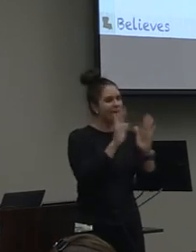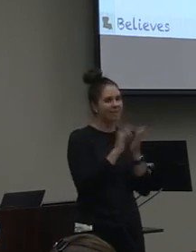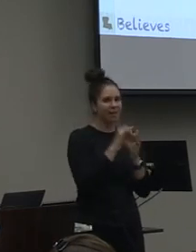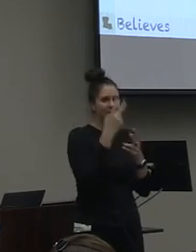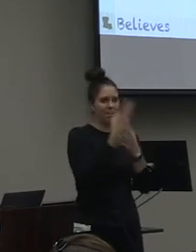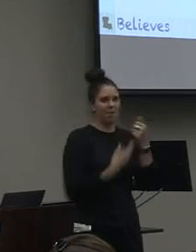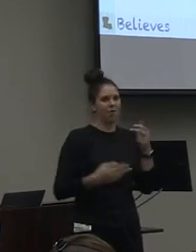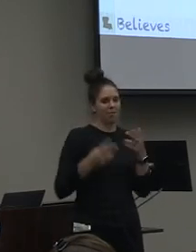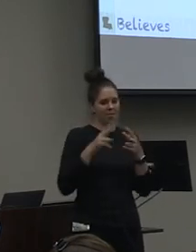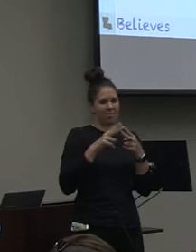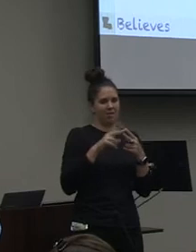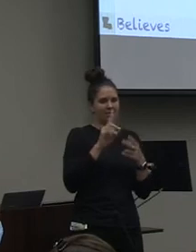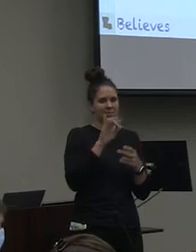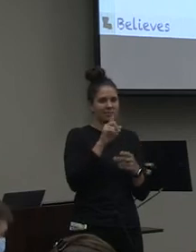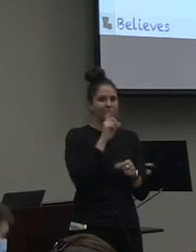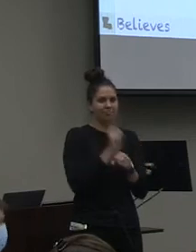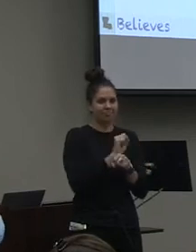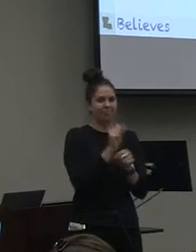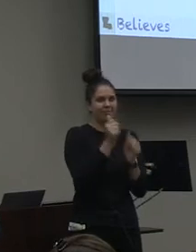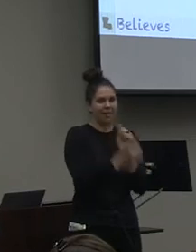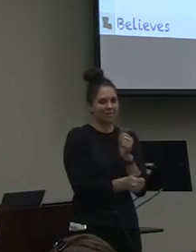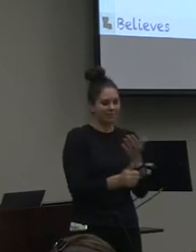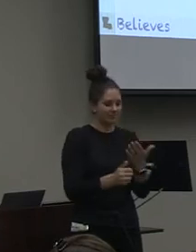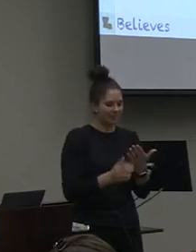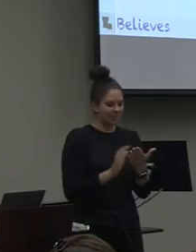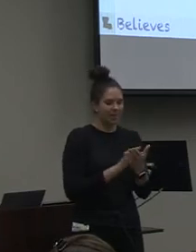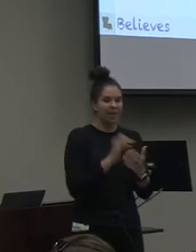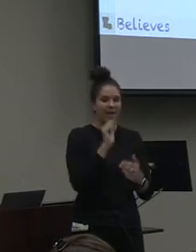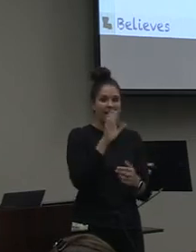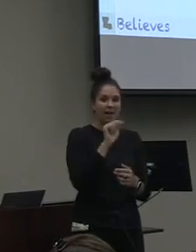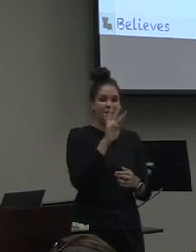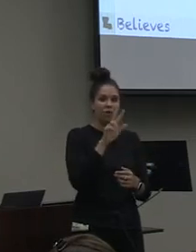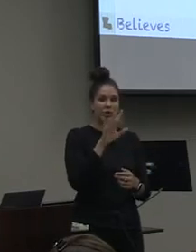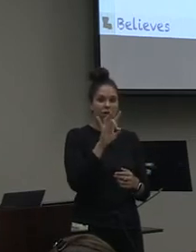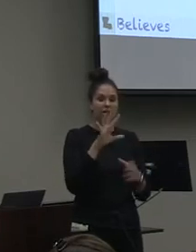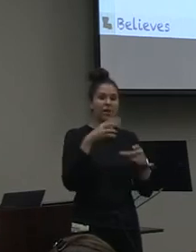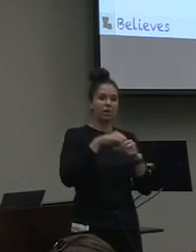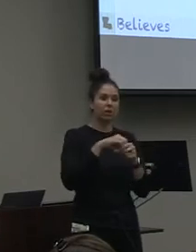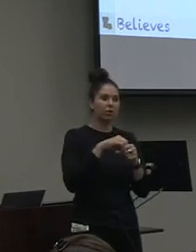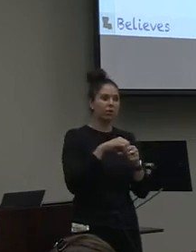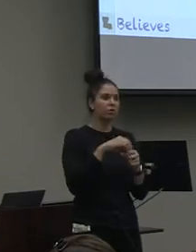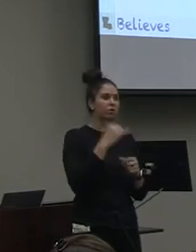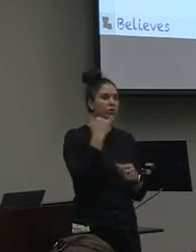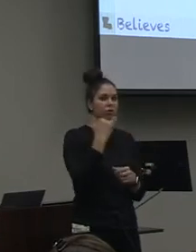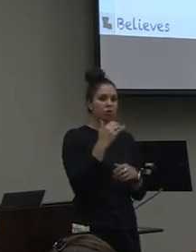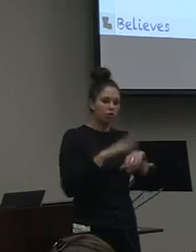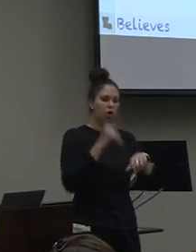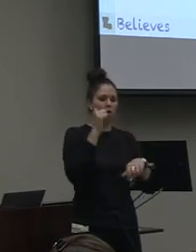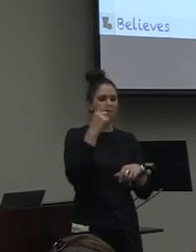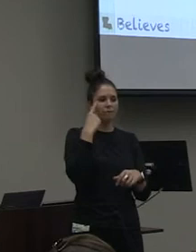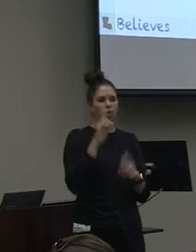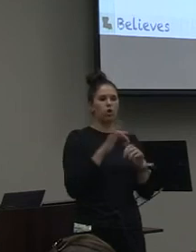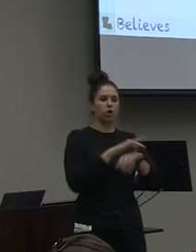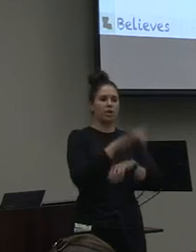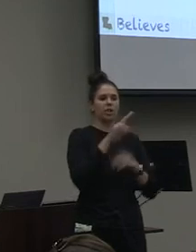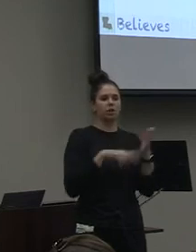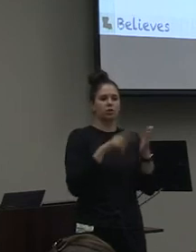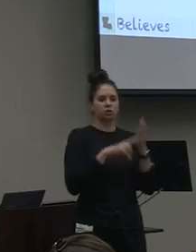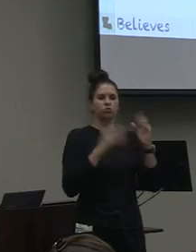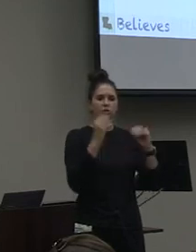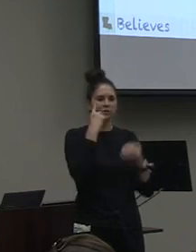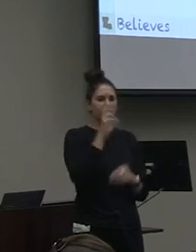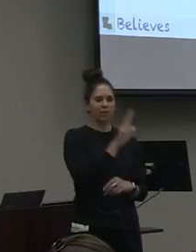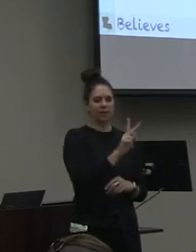of them passed. Act 438 includes a call for early literacy instruction for